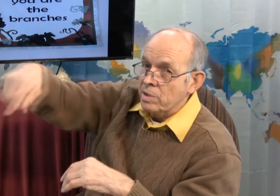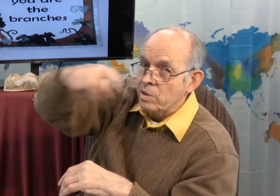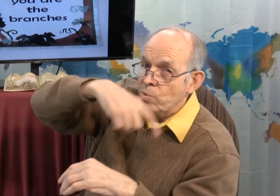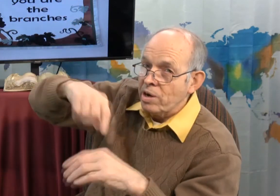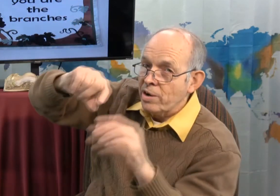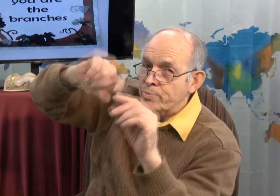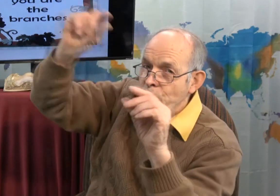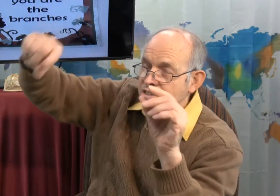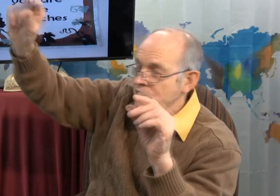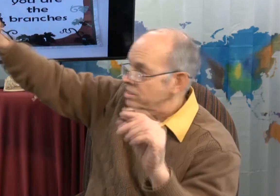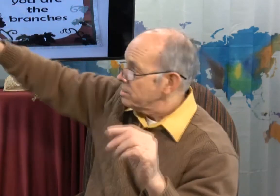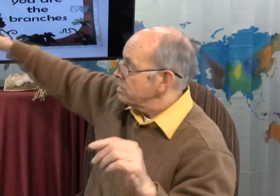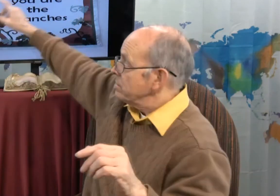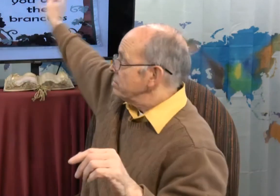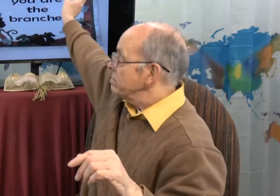we have branches.